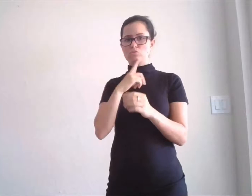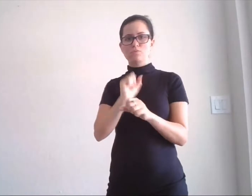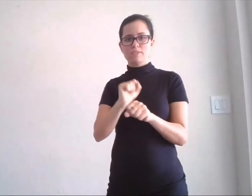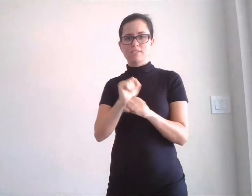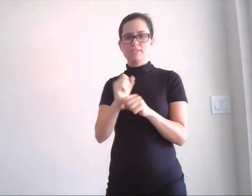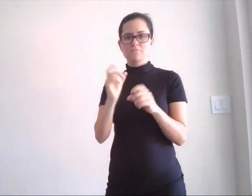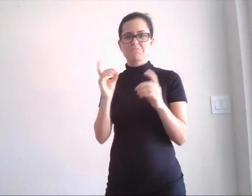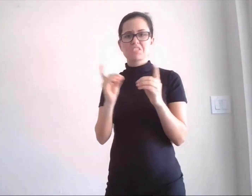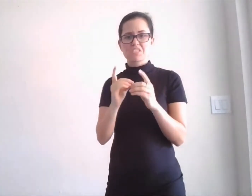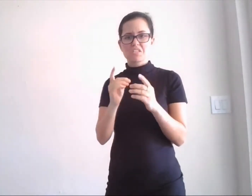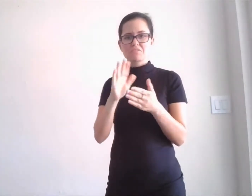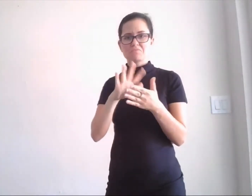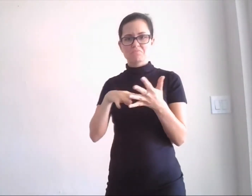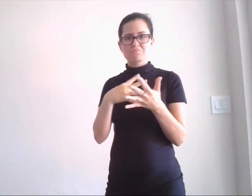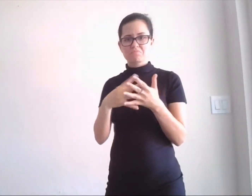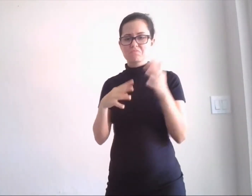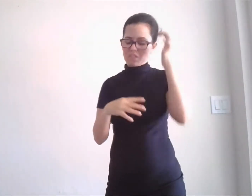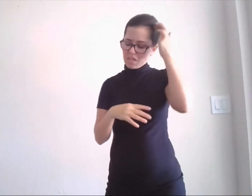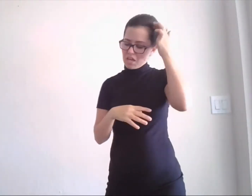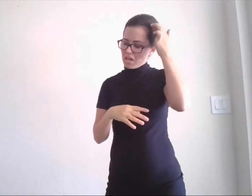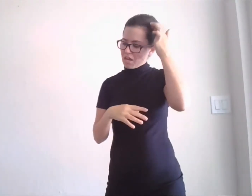because my actual anniversary is June 2nd,